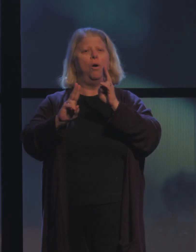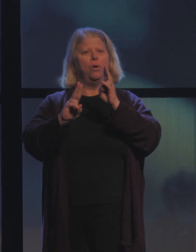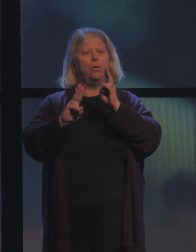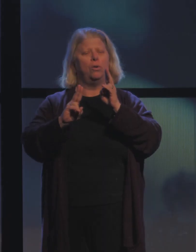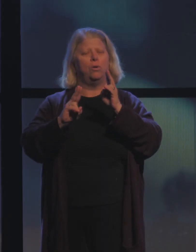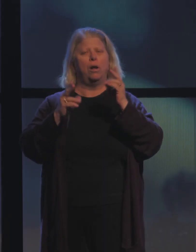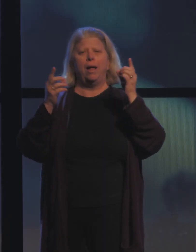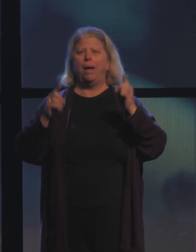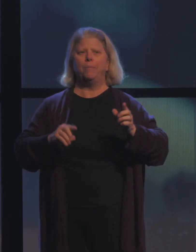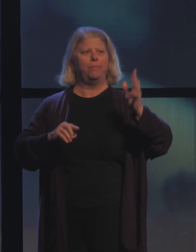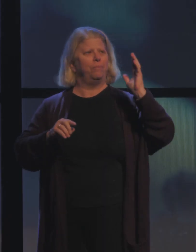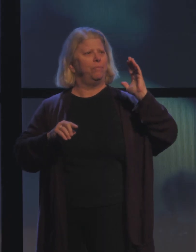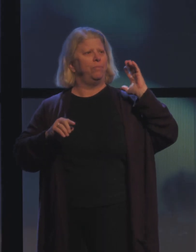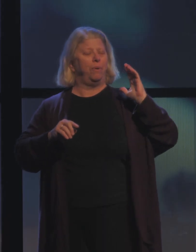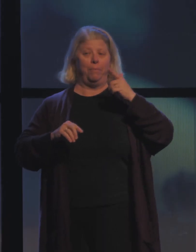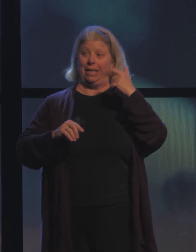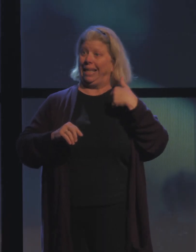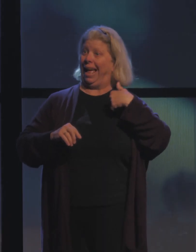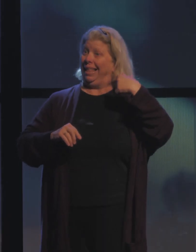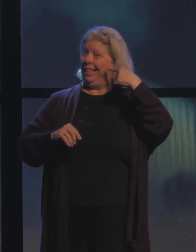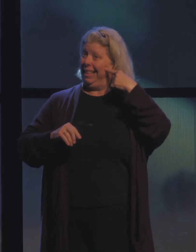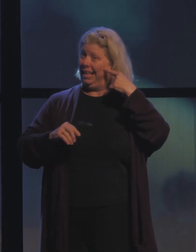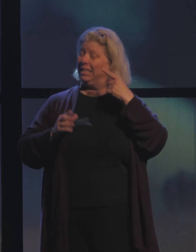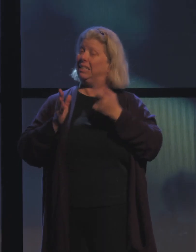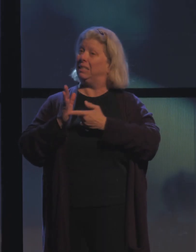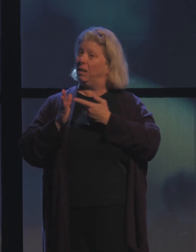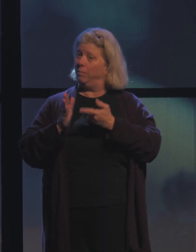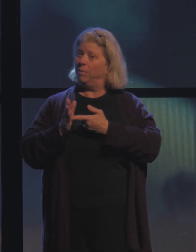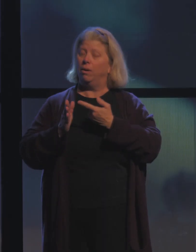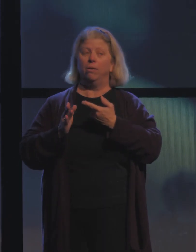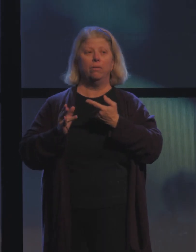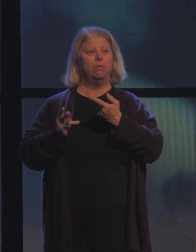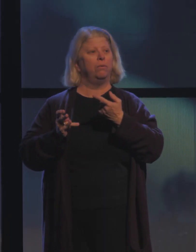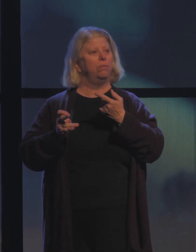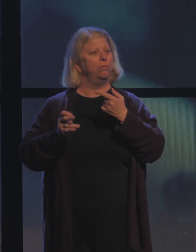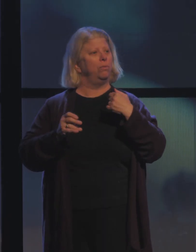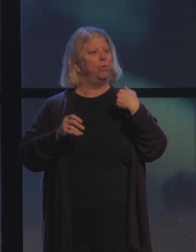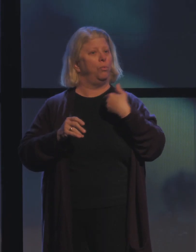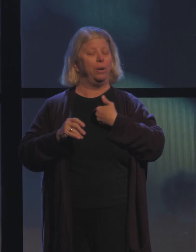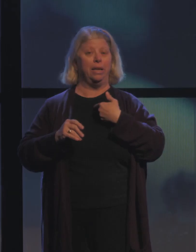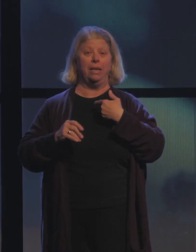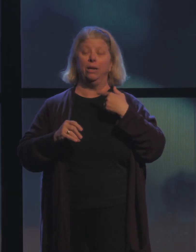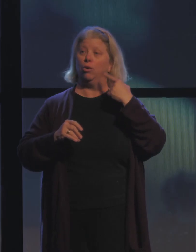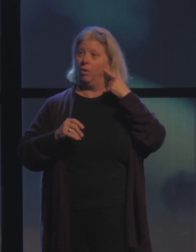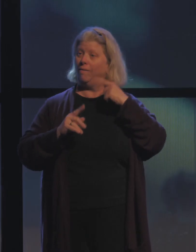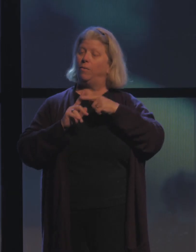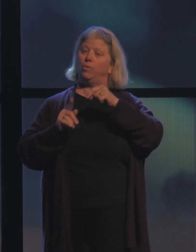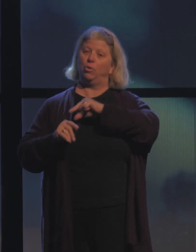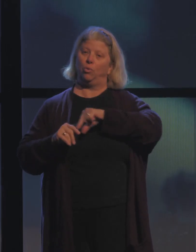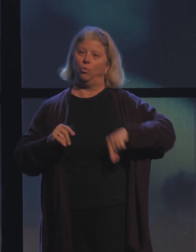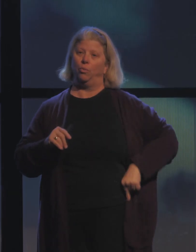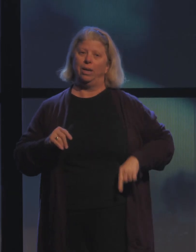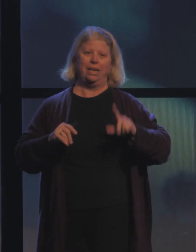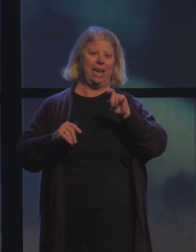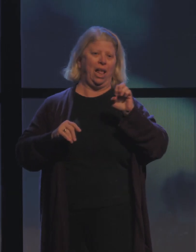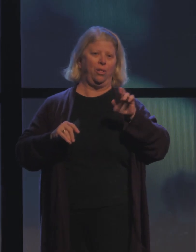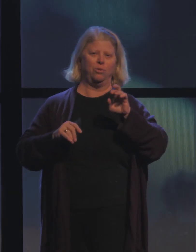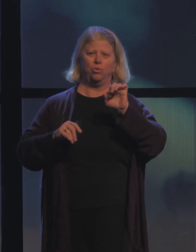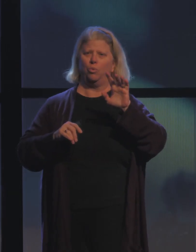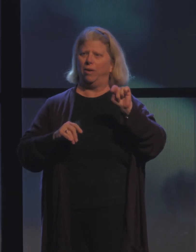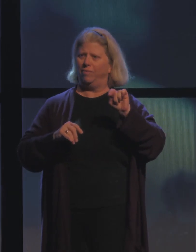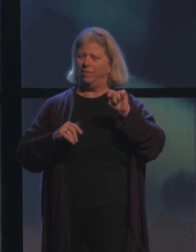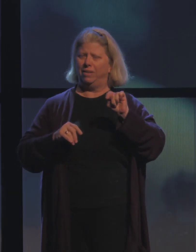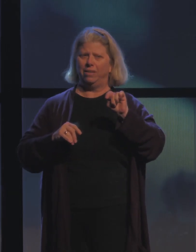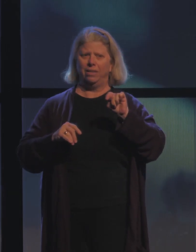what was. Because I think that sometimes, as we heard from the Queen Taylor herself,